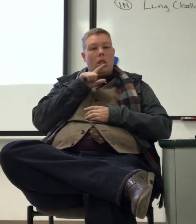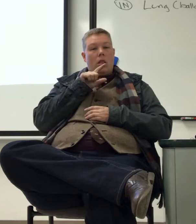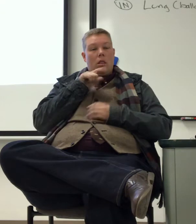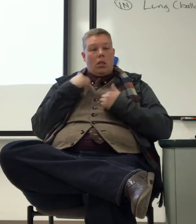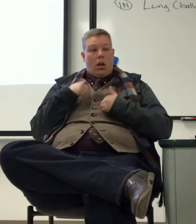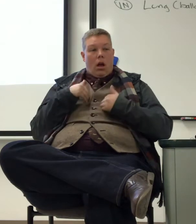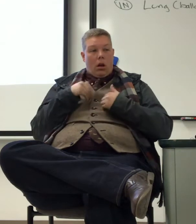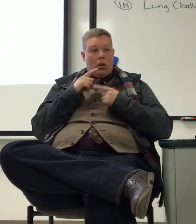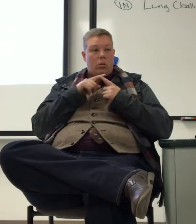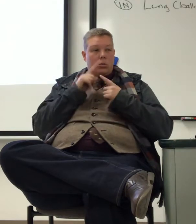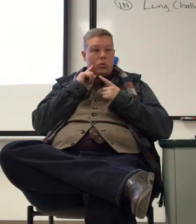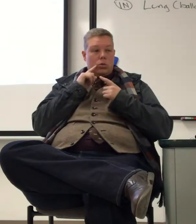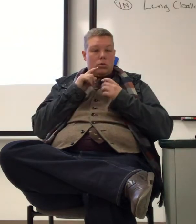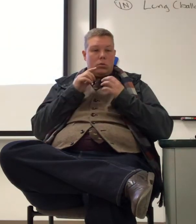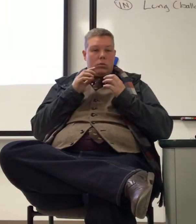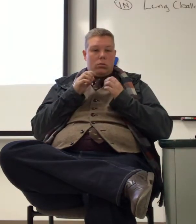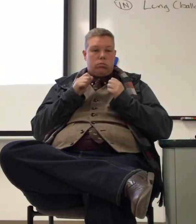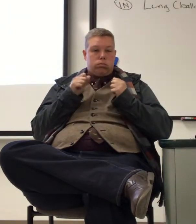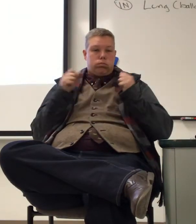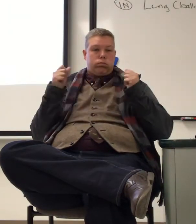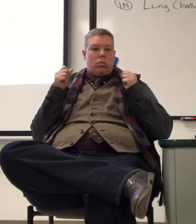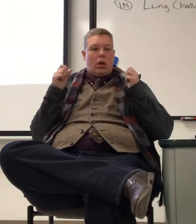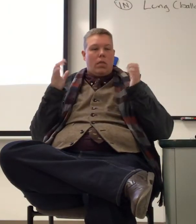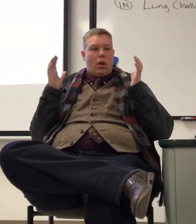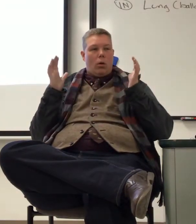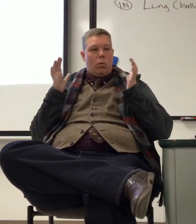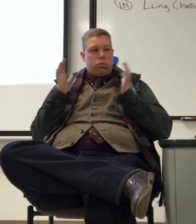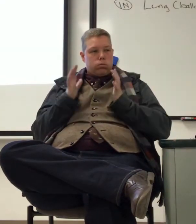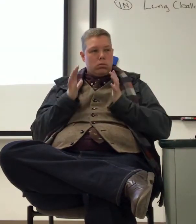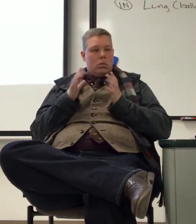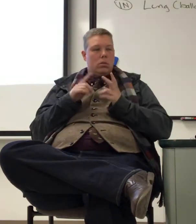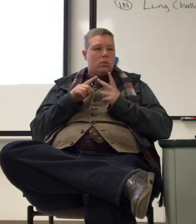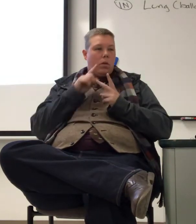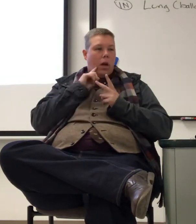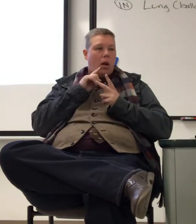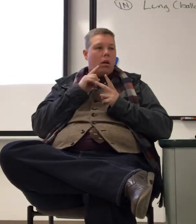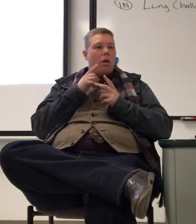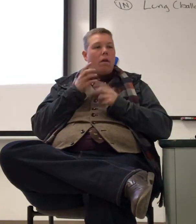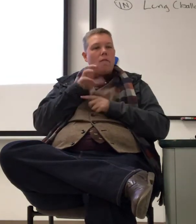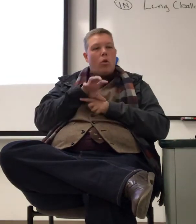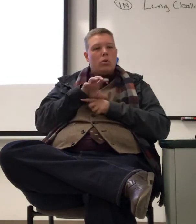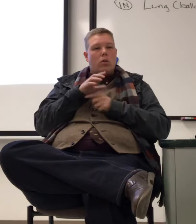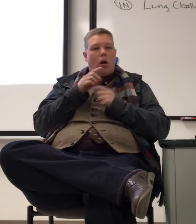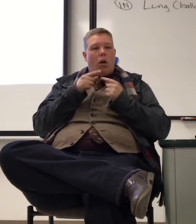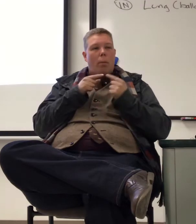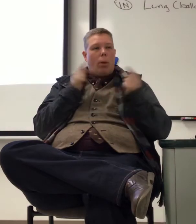holds the lung out. Forces acting on the chest wall are opposing. They act out.